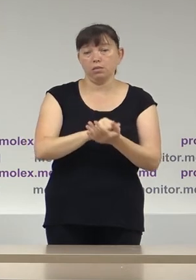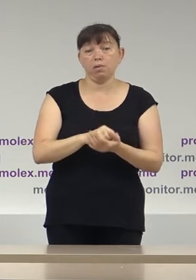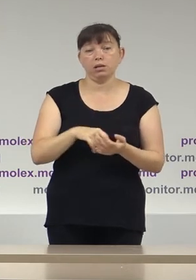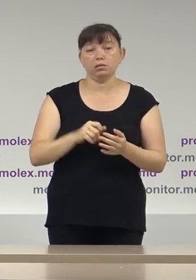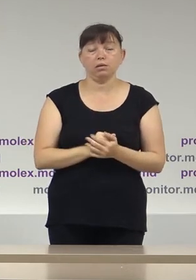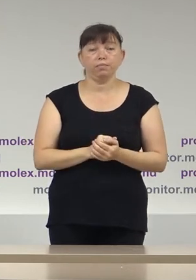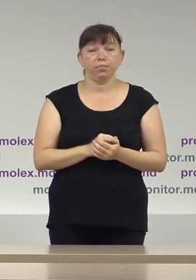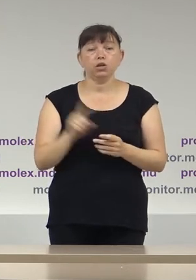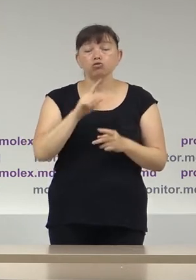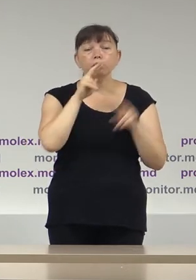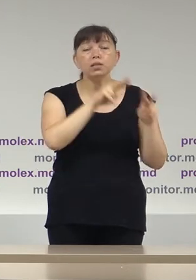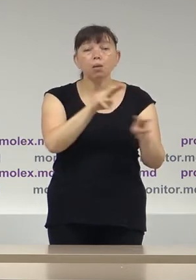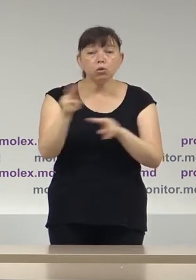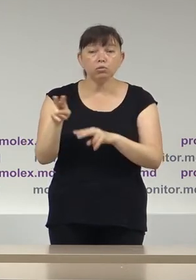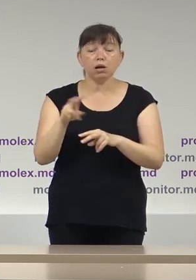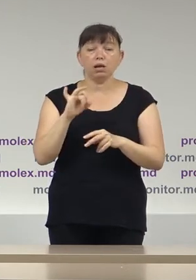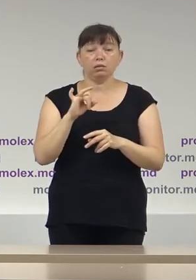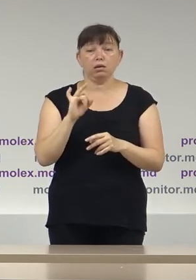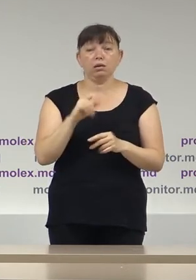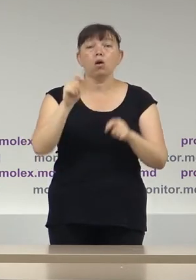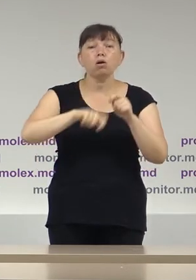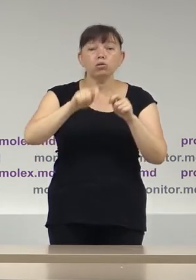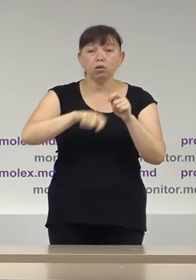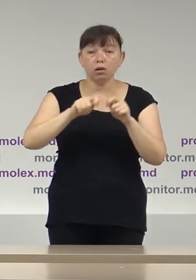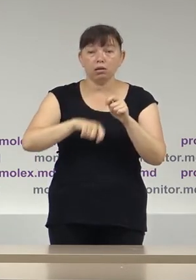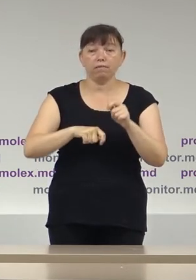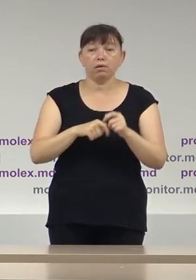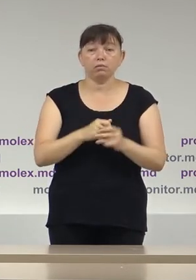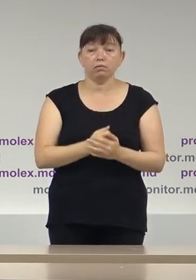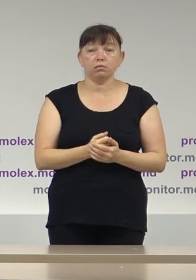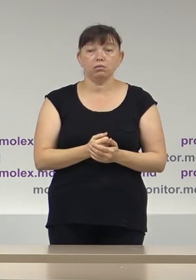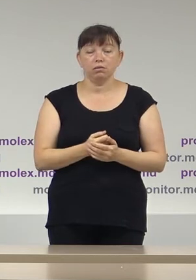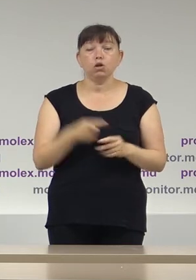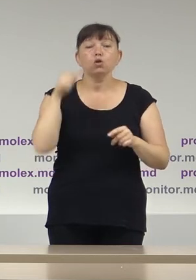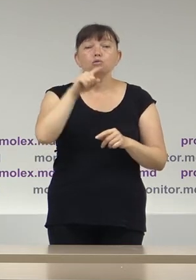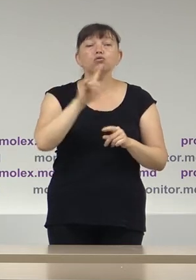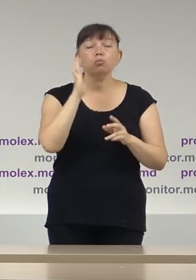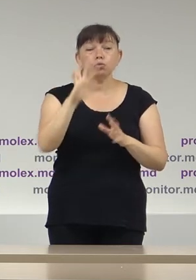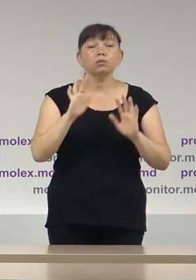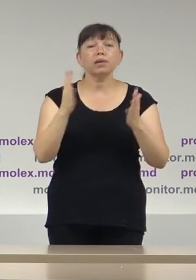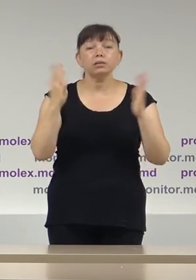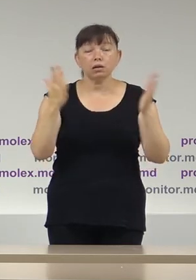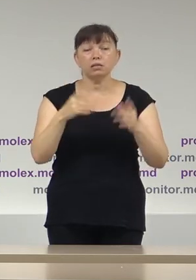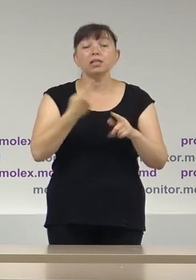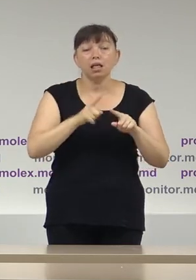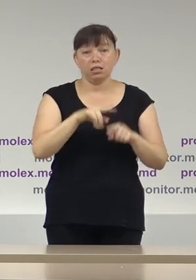a way, the General Police Inspectorate declined any of its duties on the election day